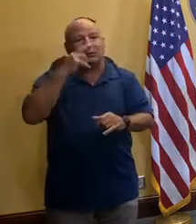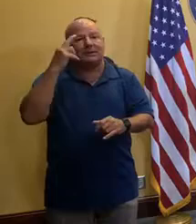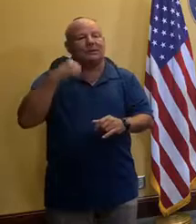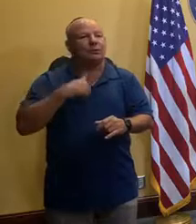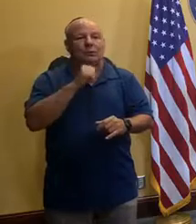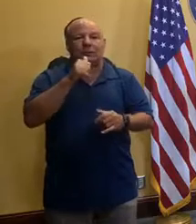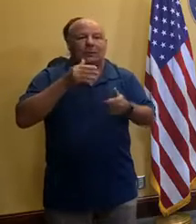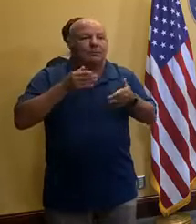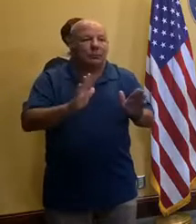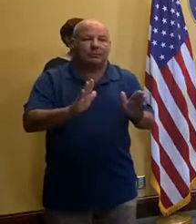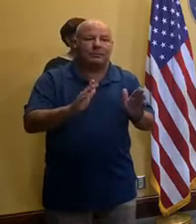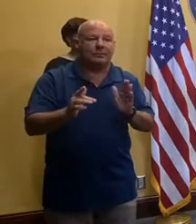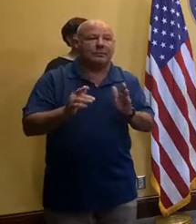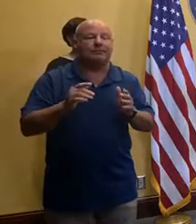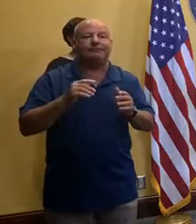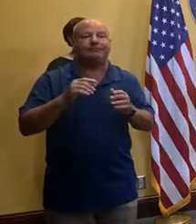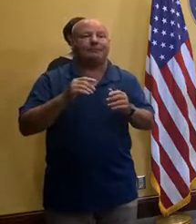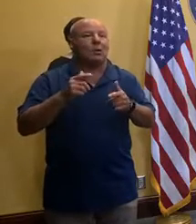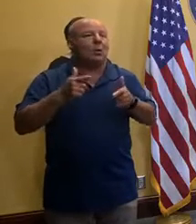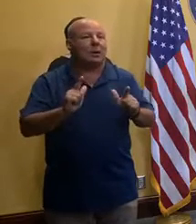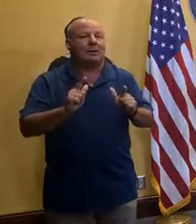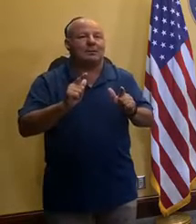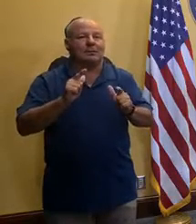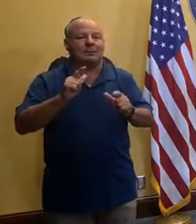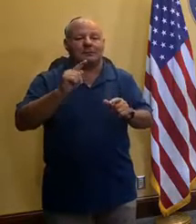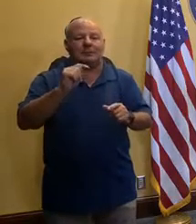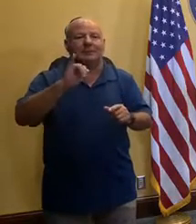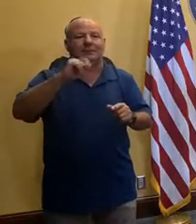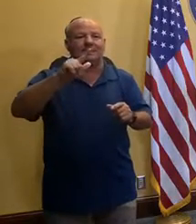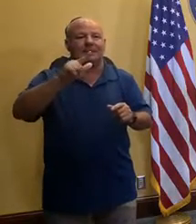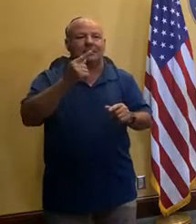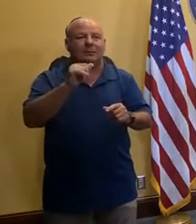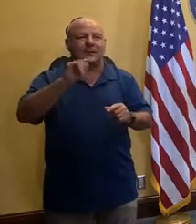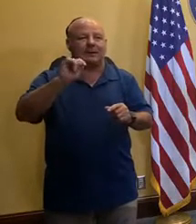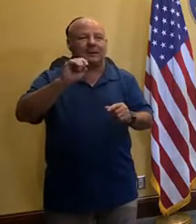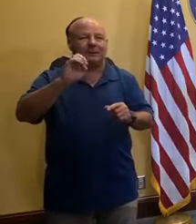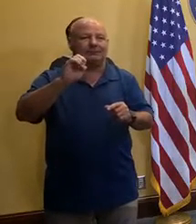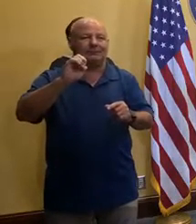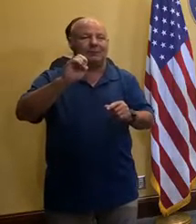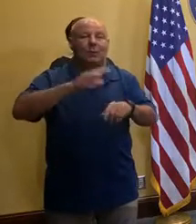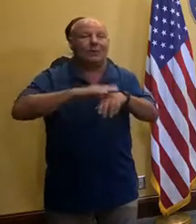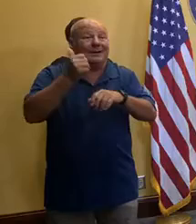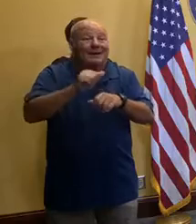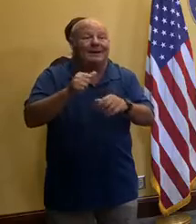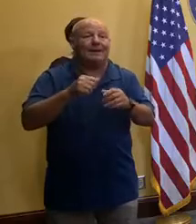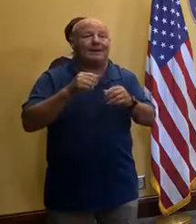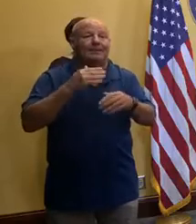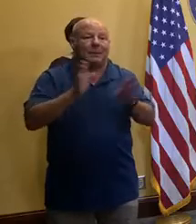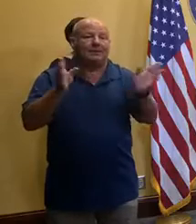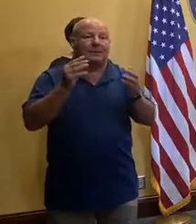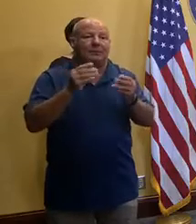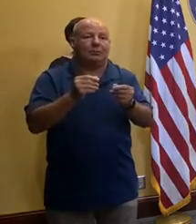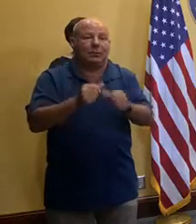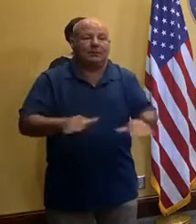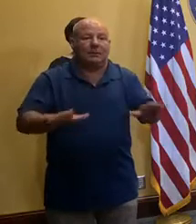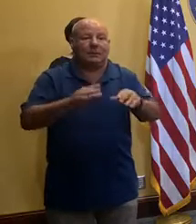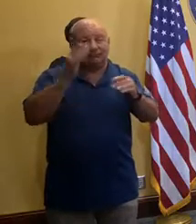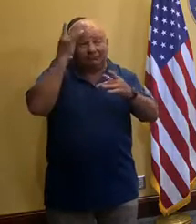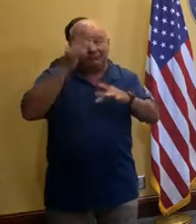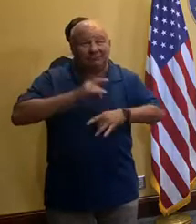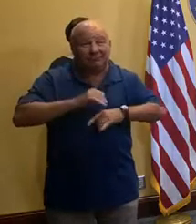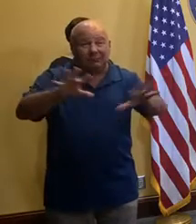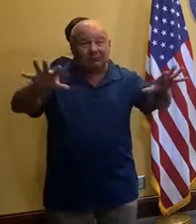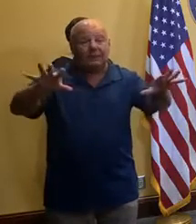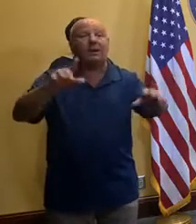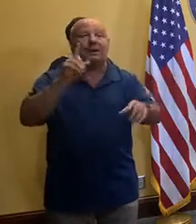or allow tailgating on any public property throughout this weekend. We must stop this spread of